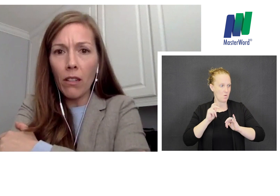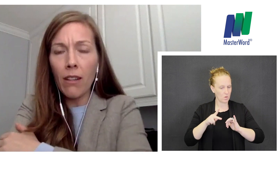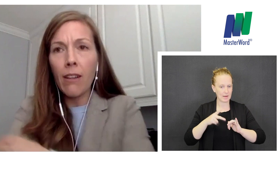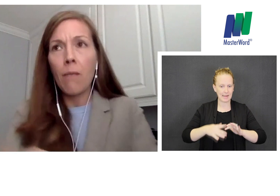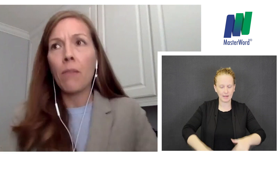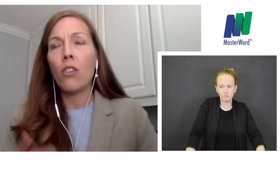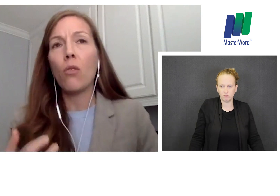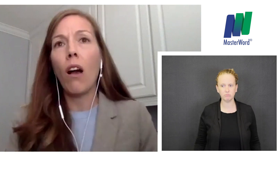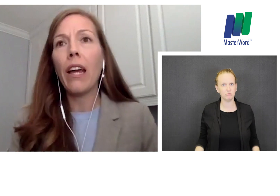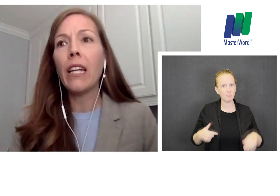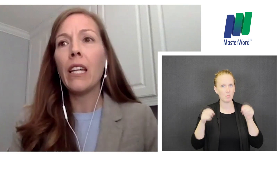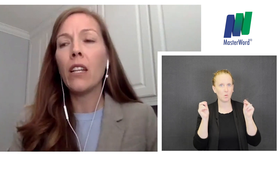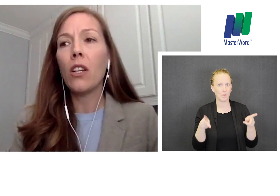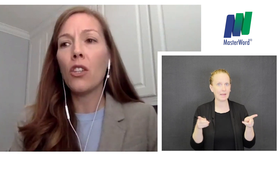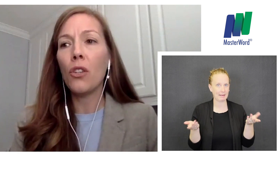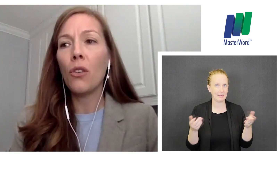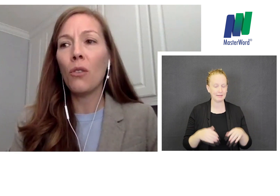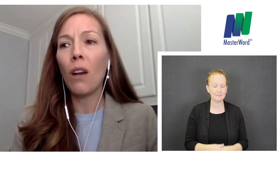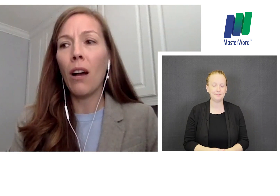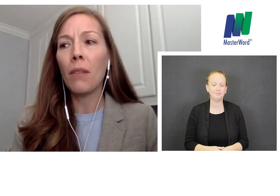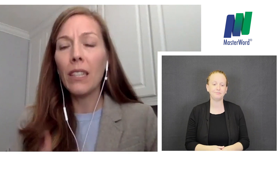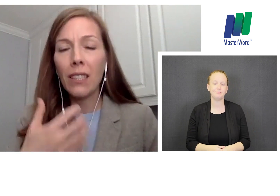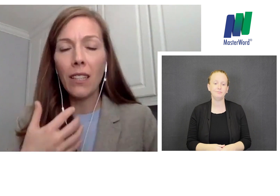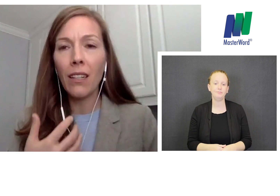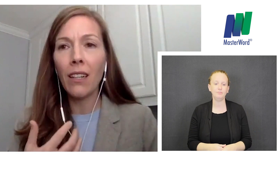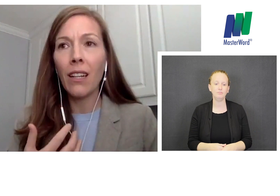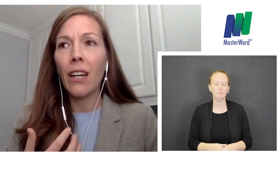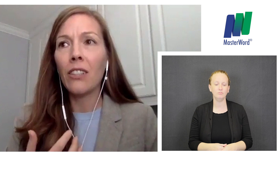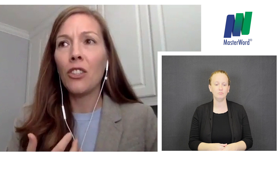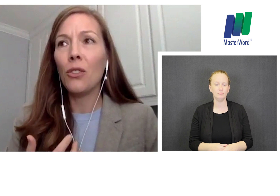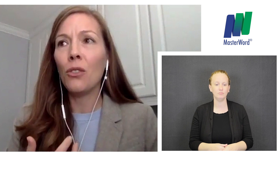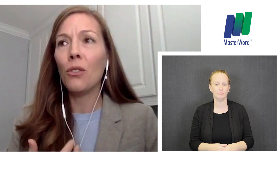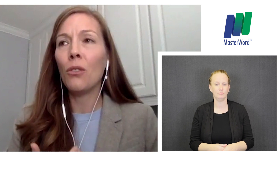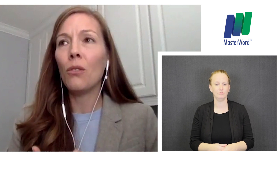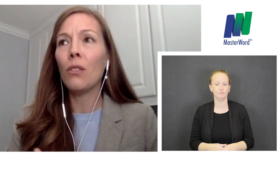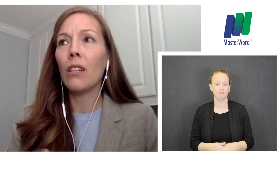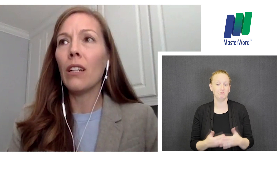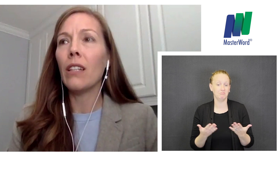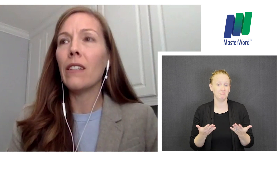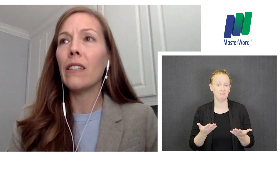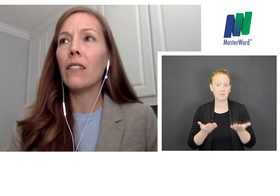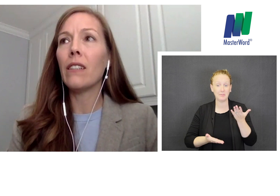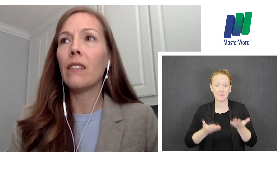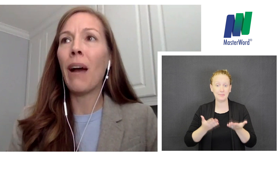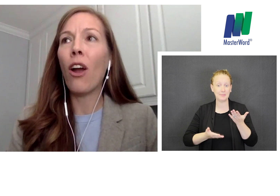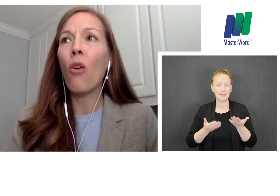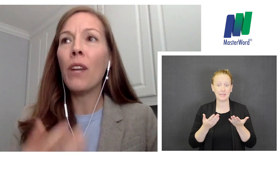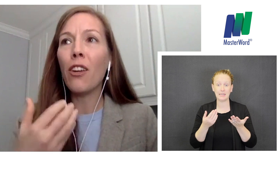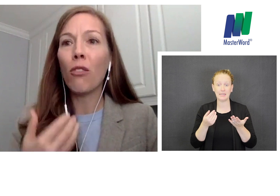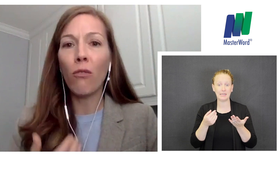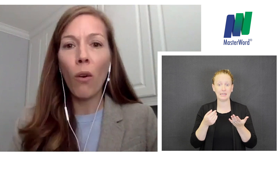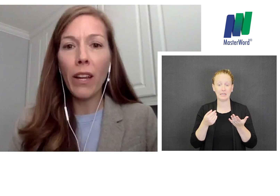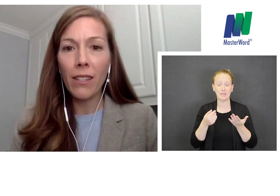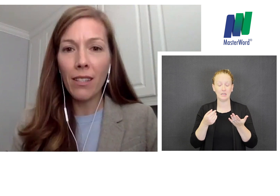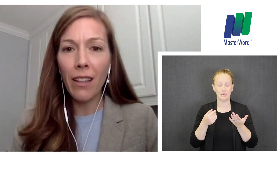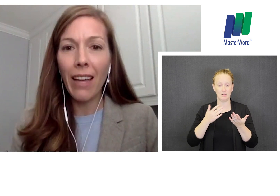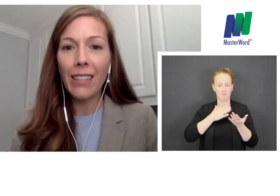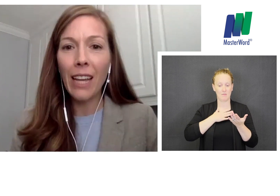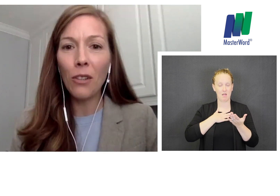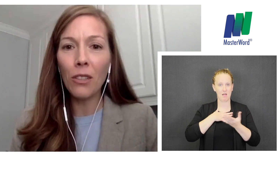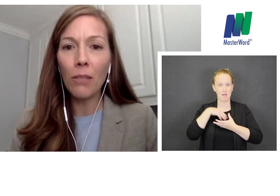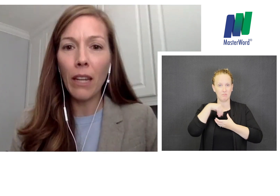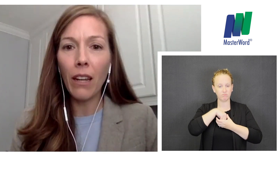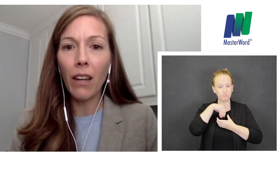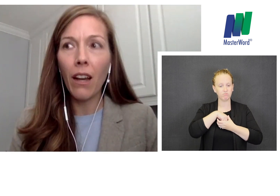moment? Do I need to listen to my own inner voice